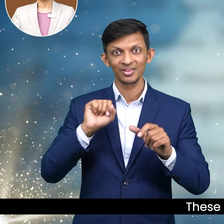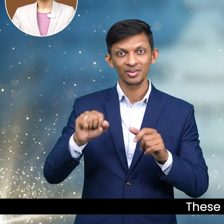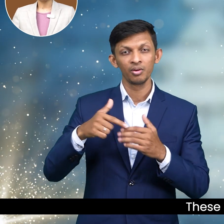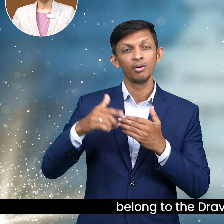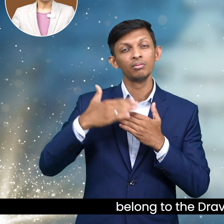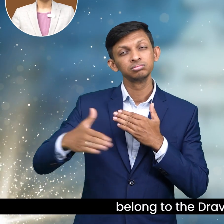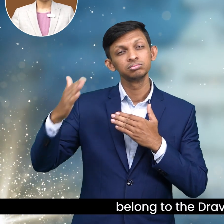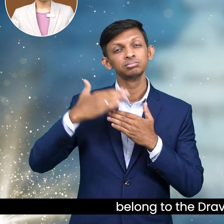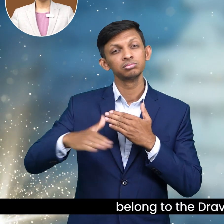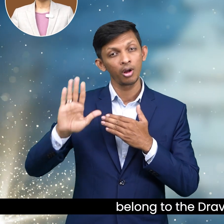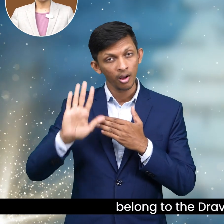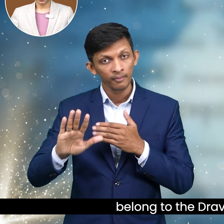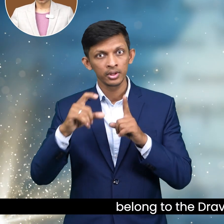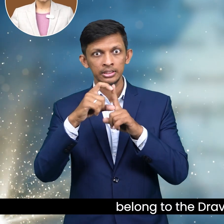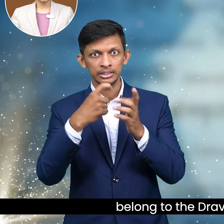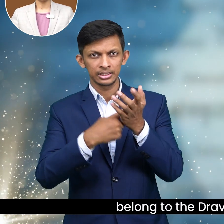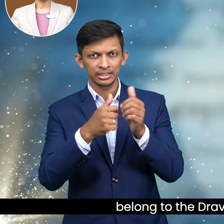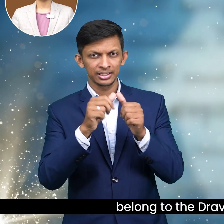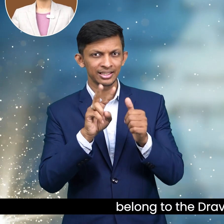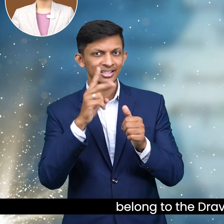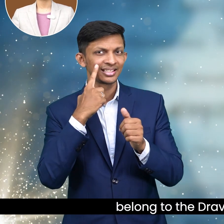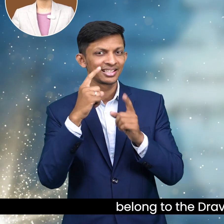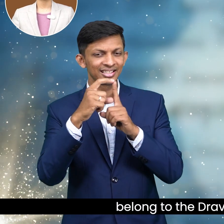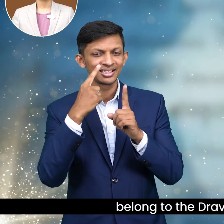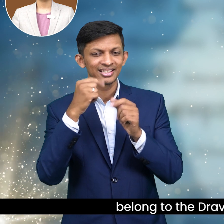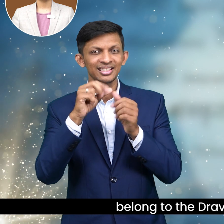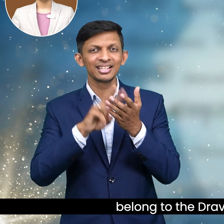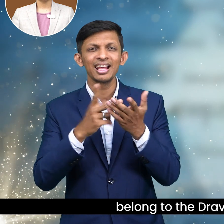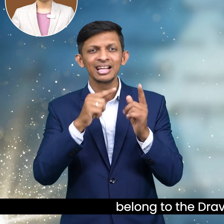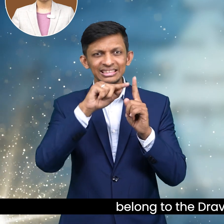These languages belong to the Dravidian language family.